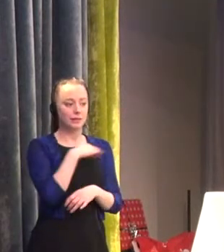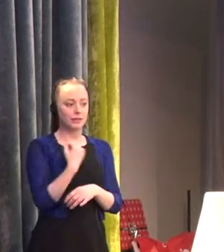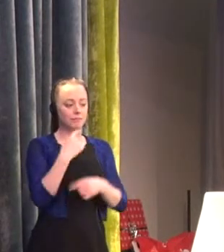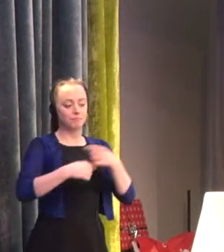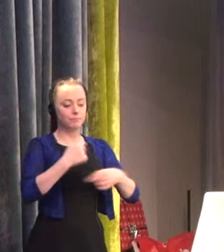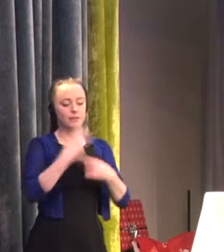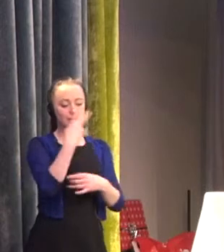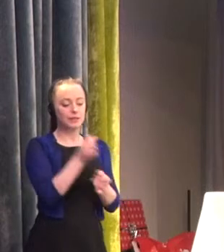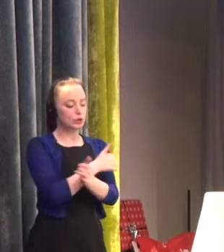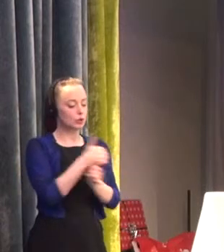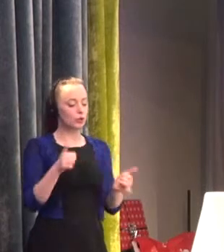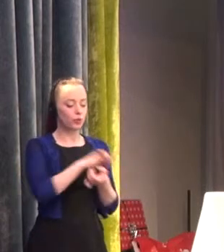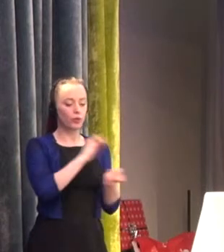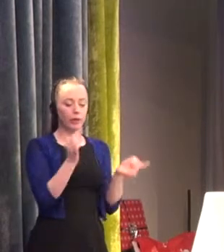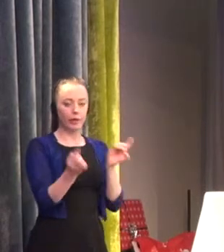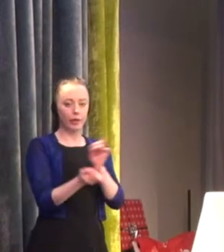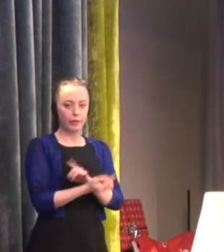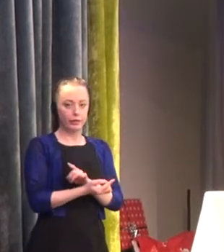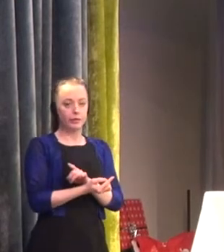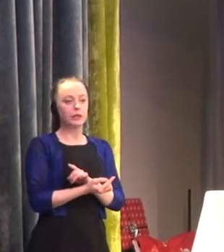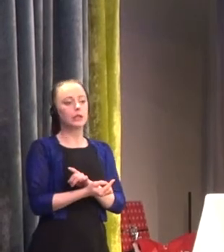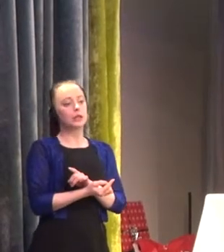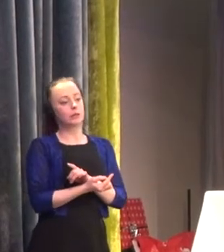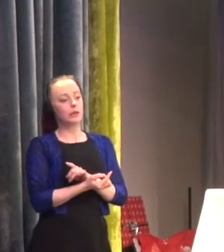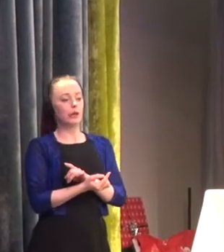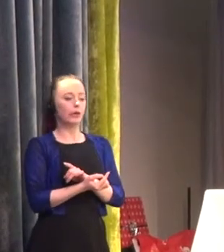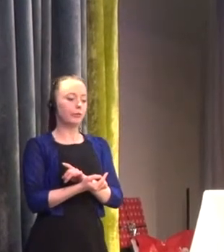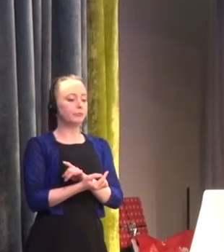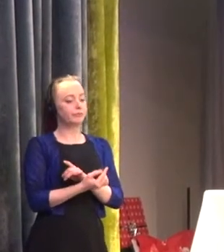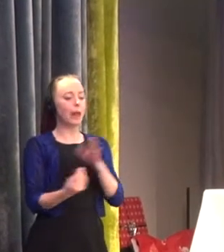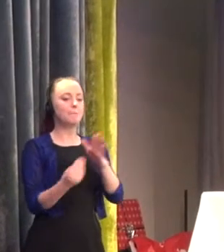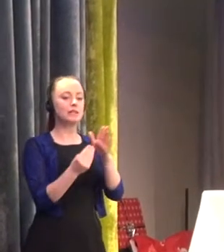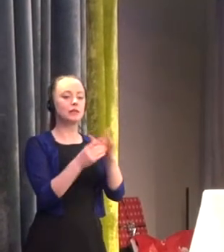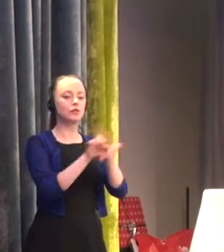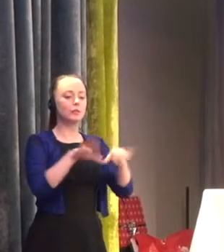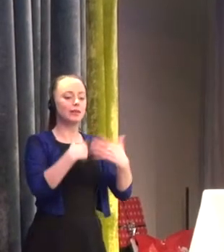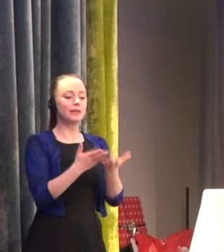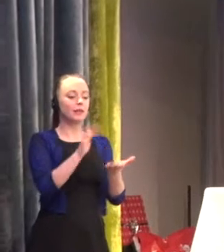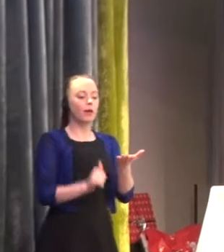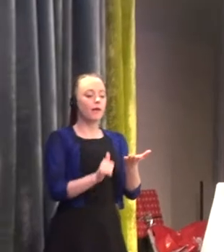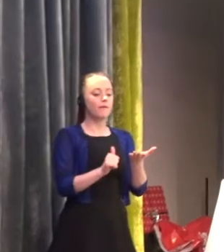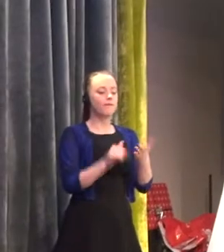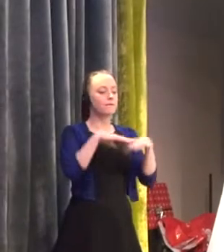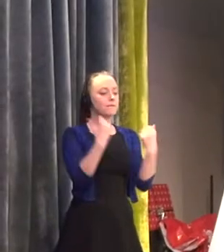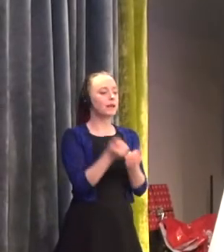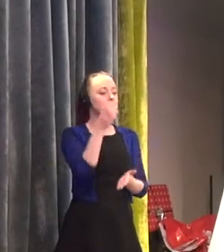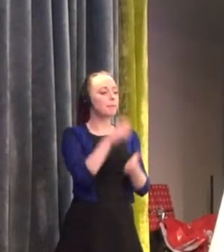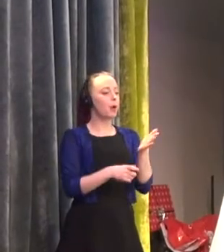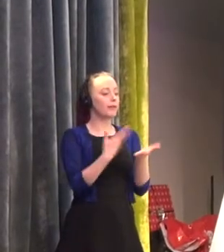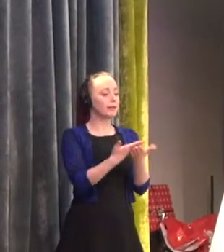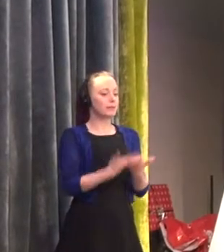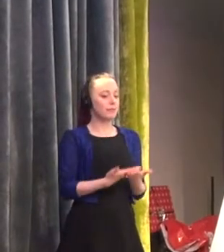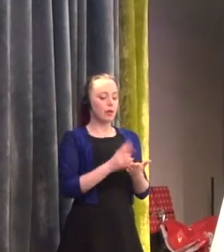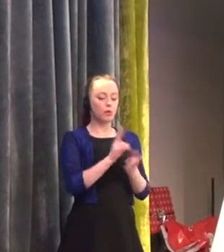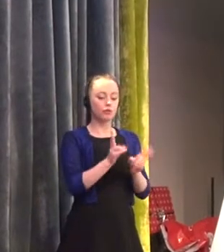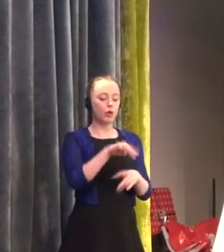dollars, $120 billion loaned every year by the World Bank, although they still claim not to be a UN specialized agency, although it's in their charter,